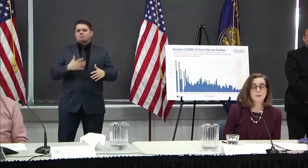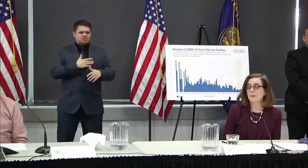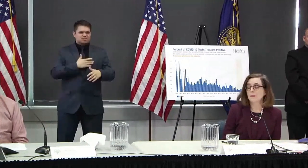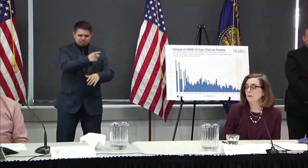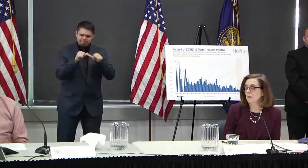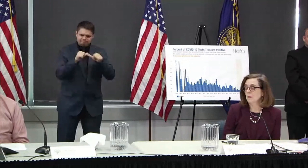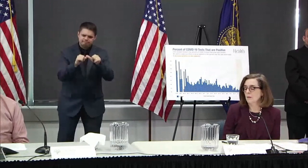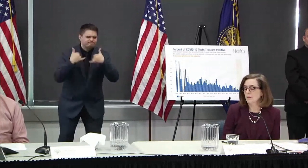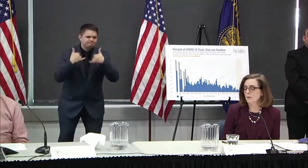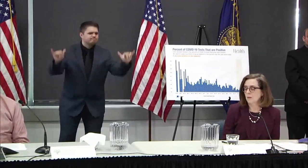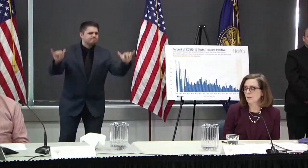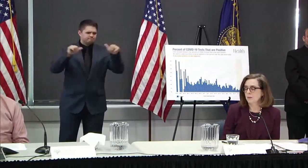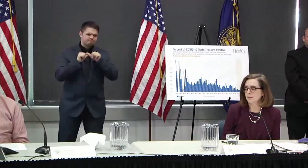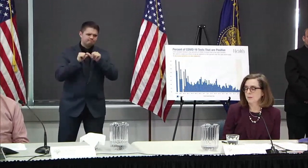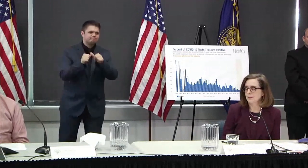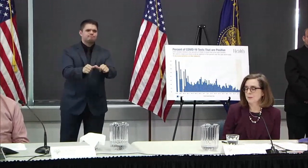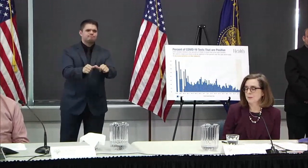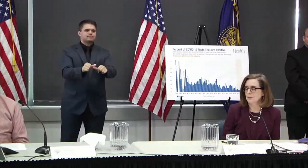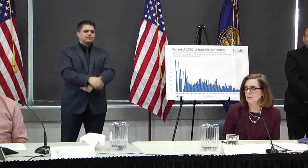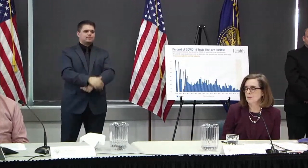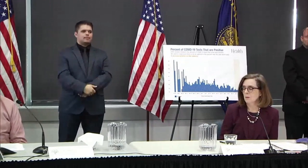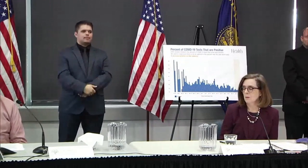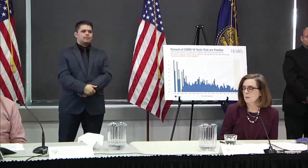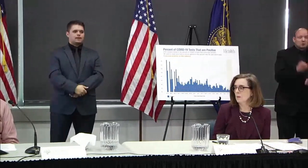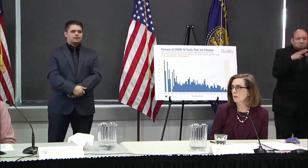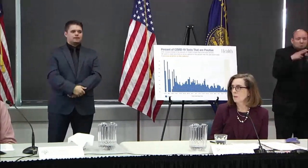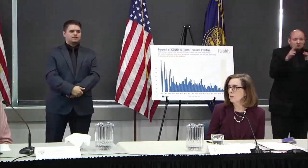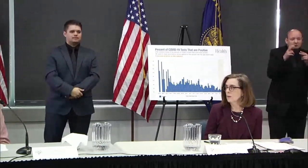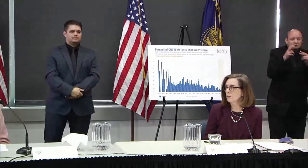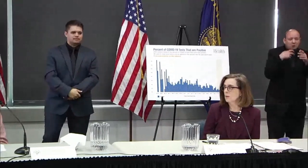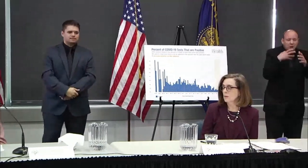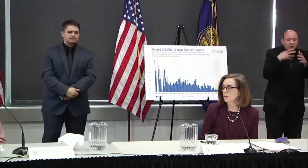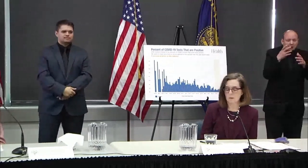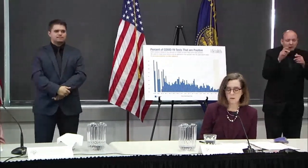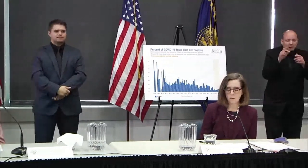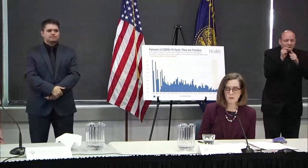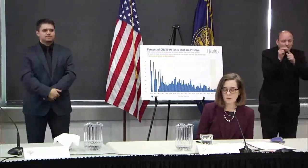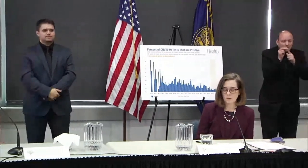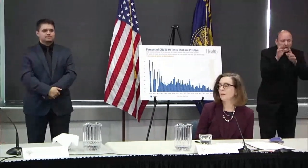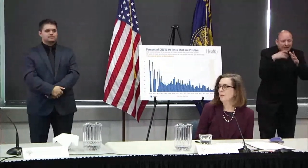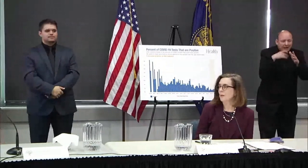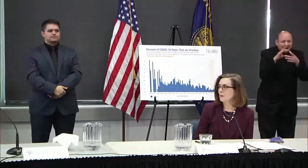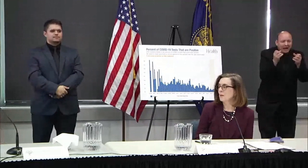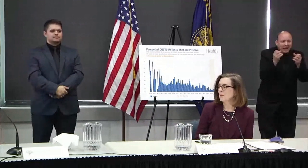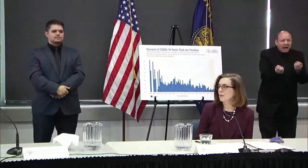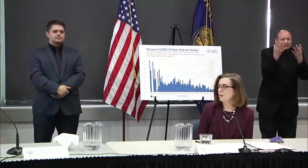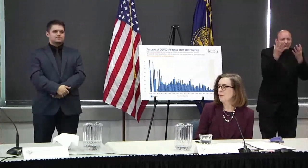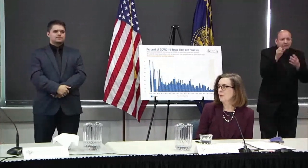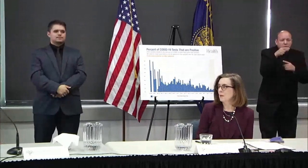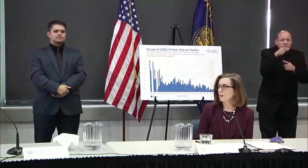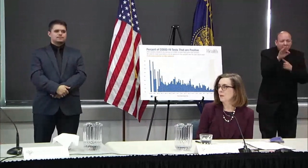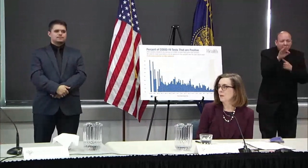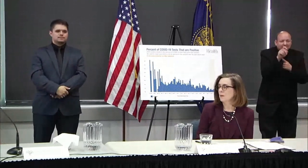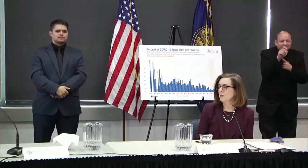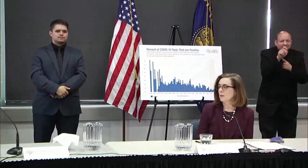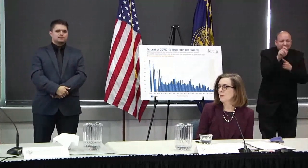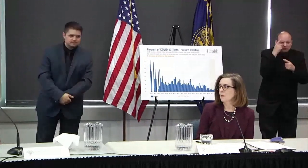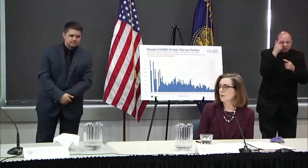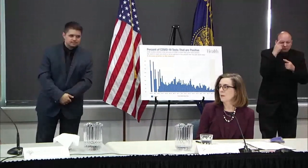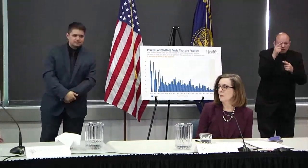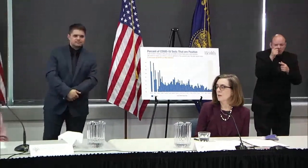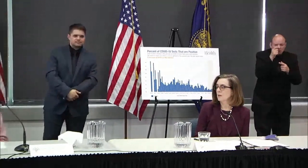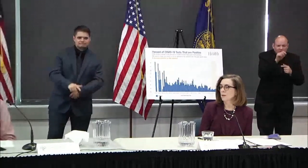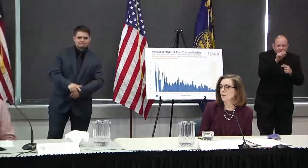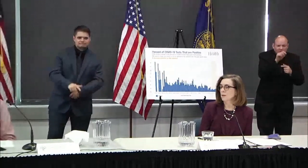And really quickly, could you say what that square footage was again, Doctor? So in order for people to maintain 6 feet